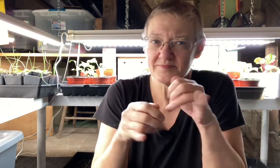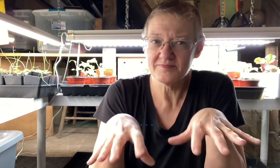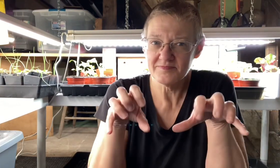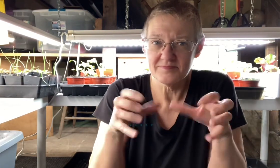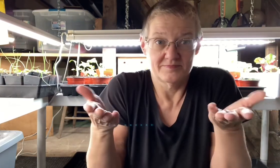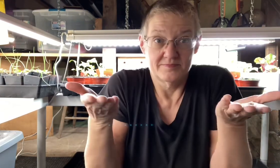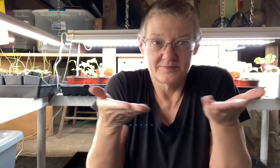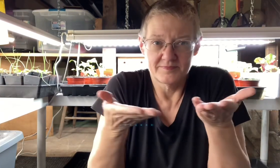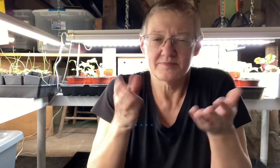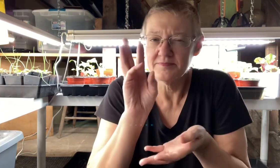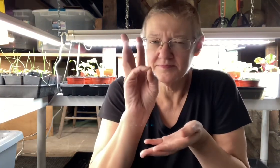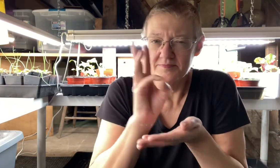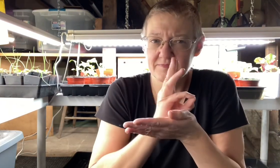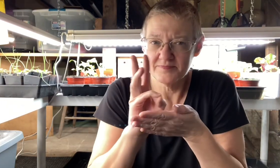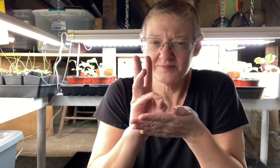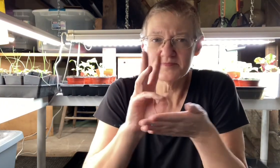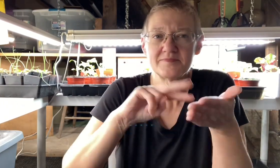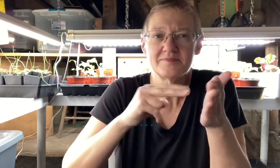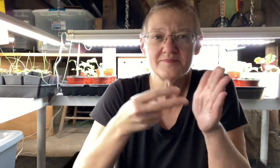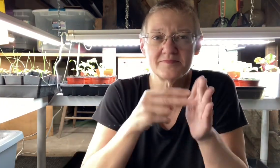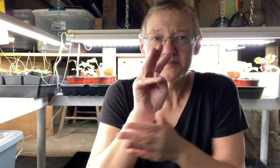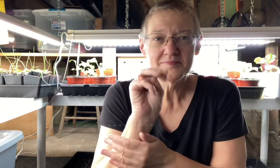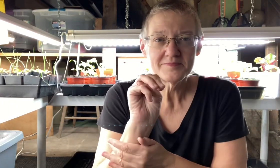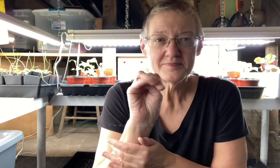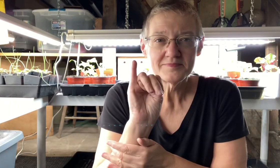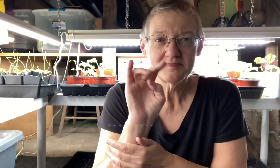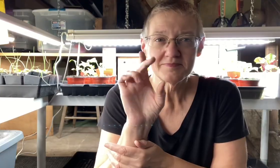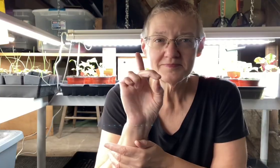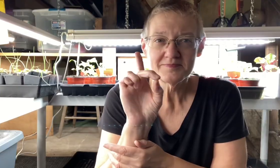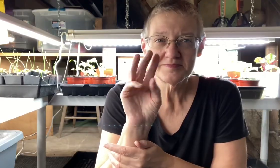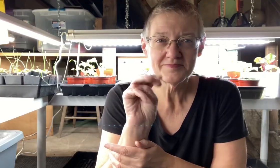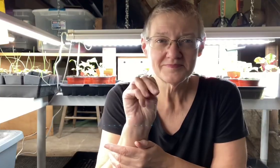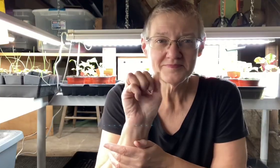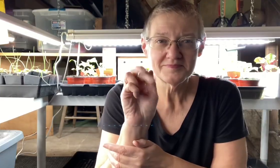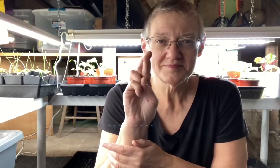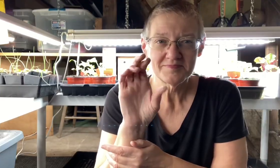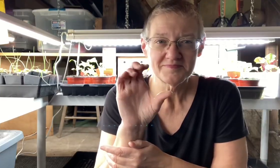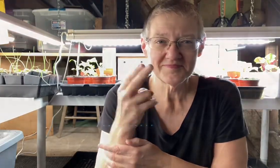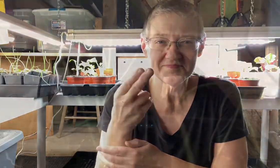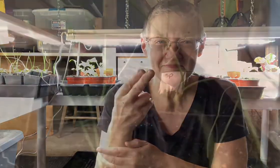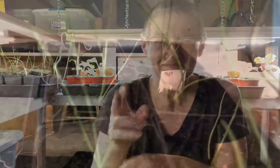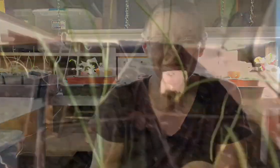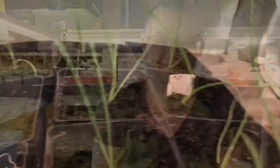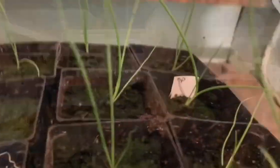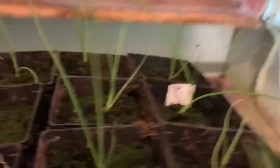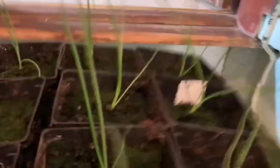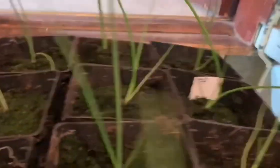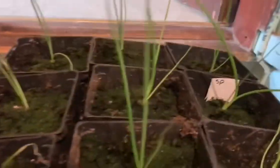4 to 6 weeks before your last frost. And here that'll be 6 weeks,